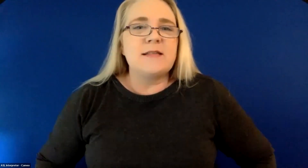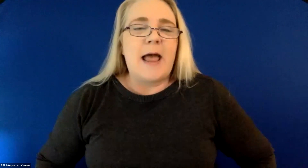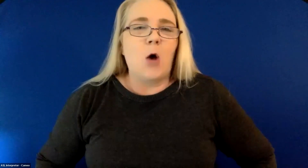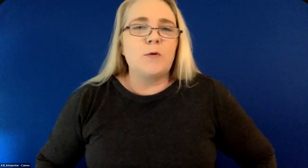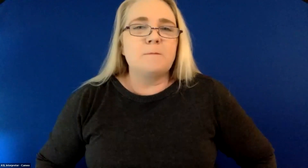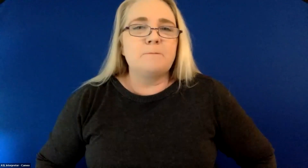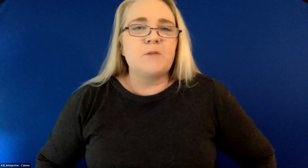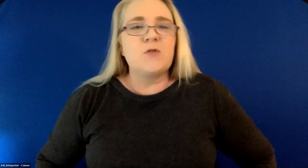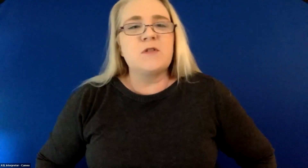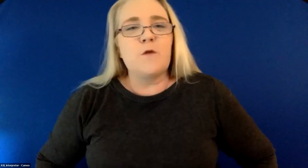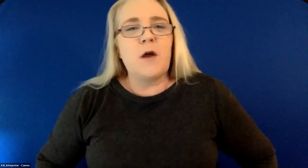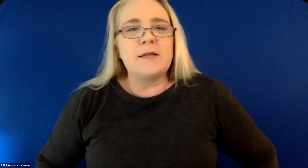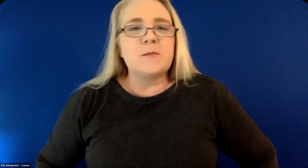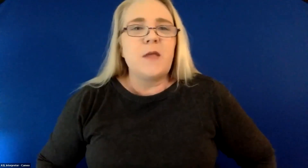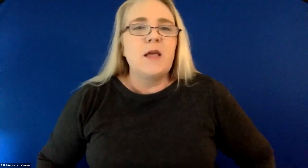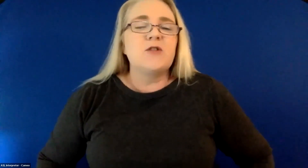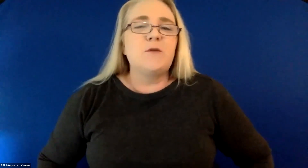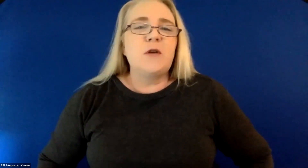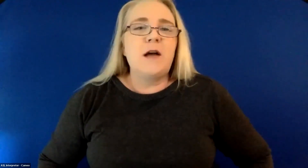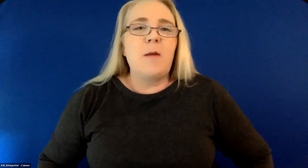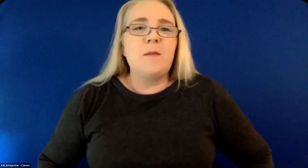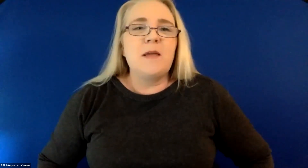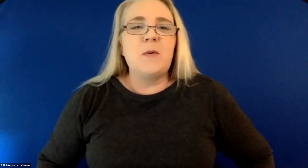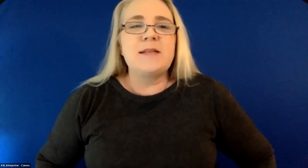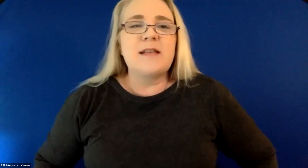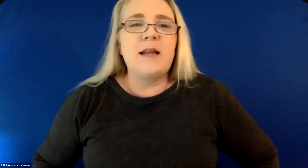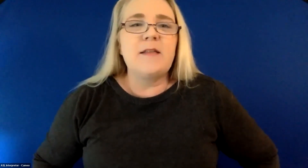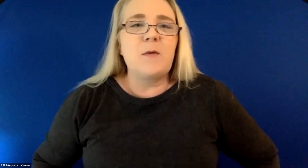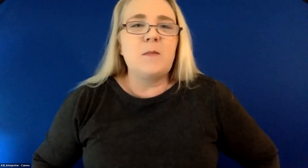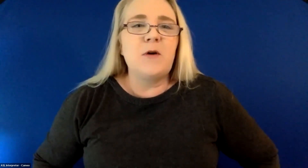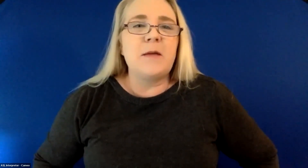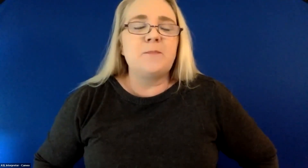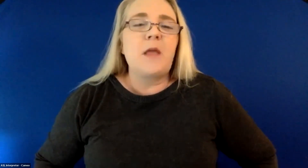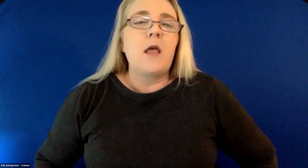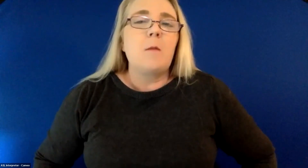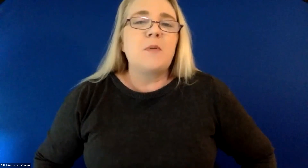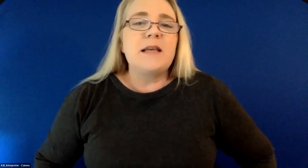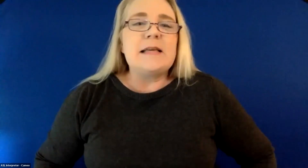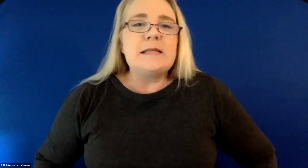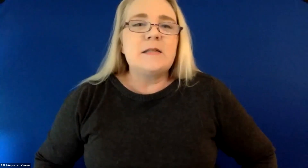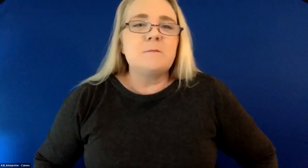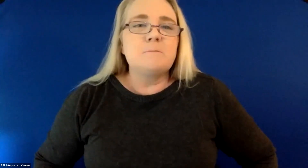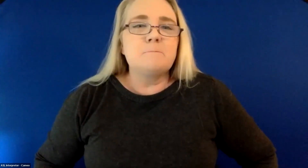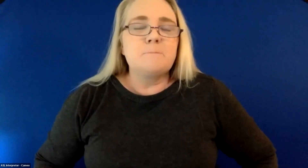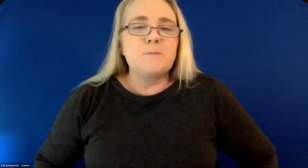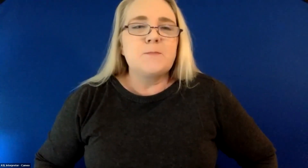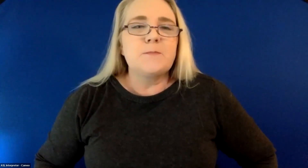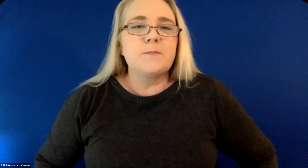write this down. So it's a phrase. So if you can copy me in signing, that would be great. Please.